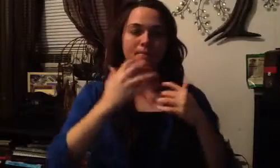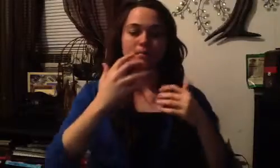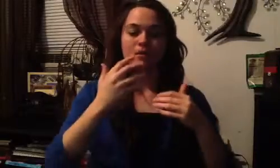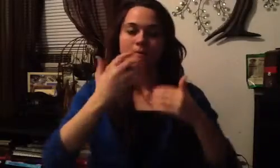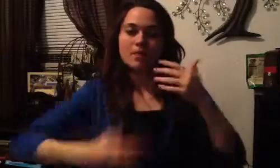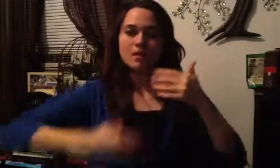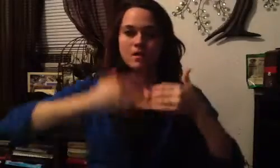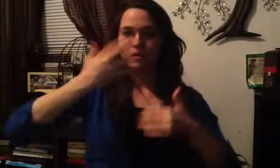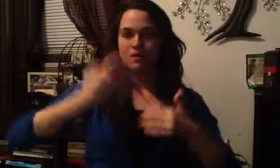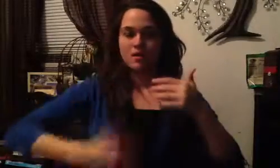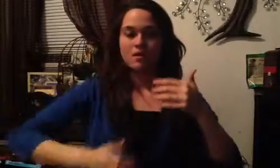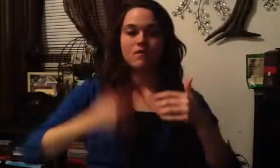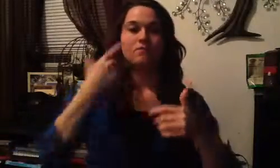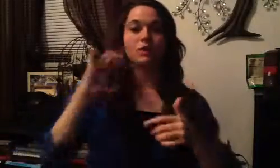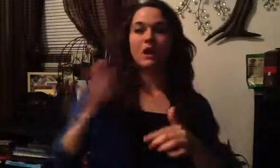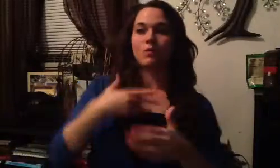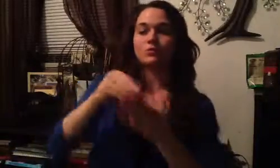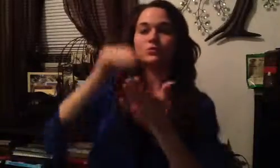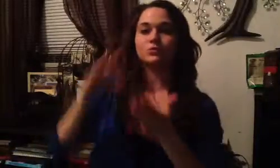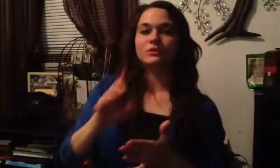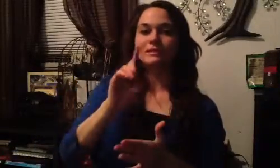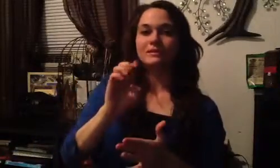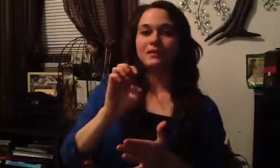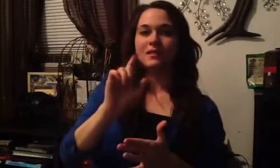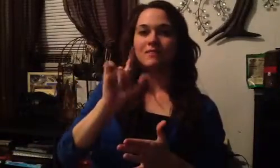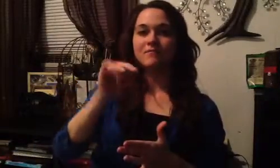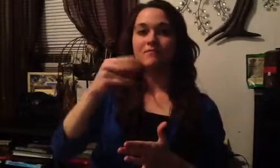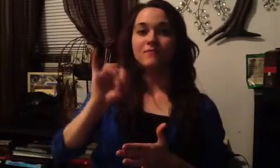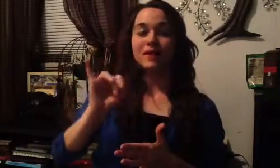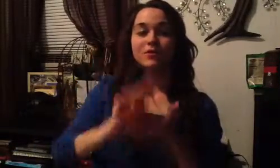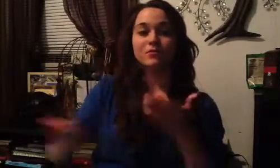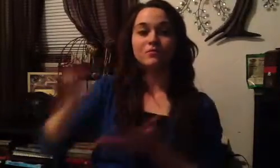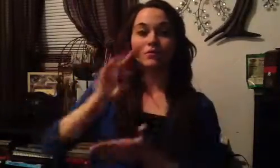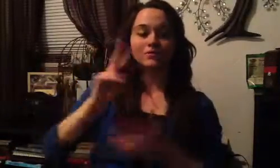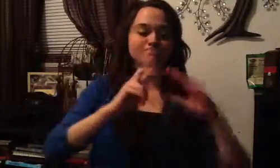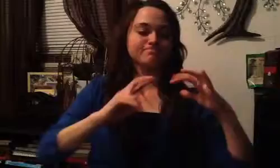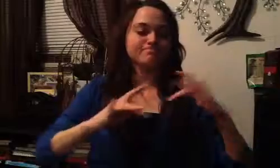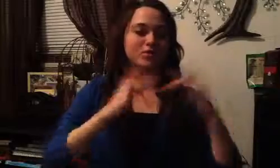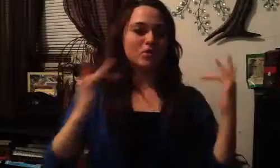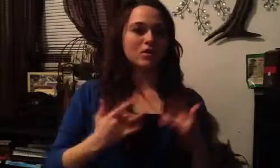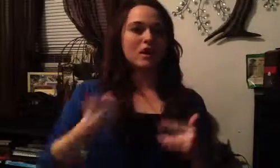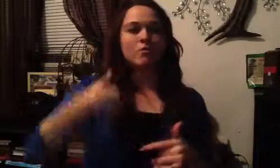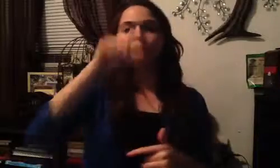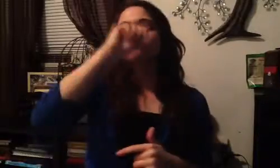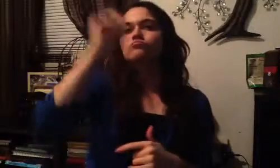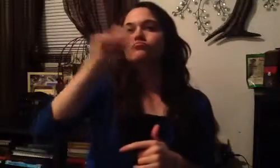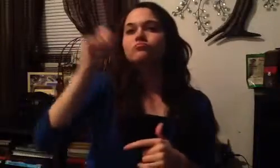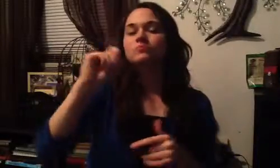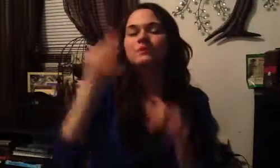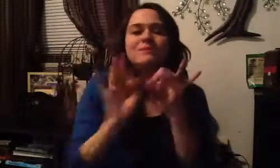our anatomy lab. So let's take a look at the heart. I'm going to draw out a very simple picture.